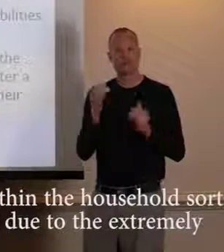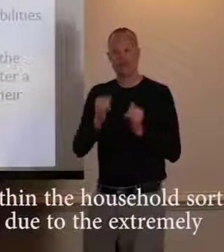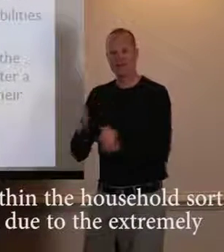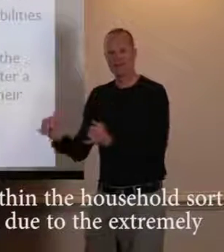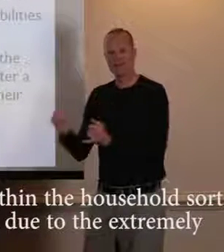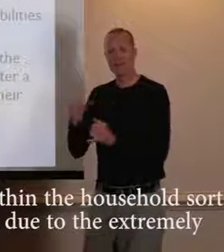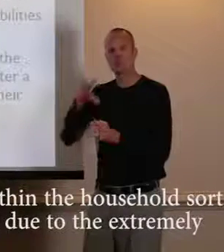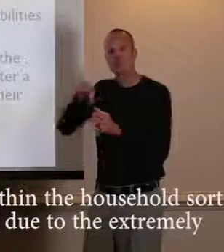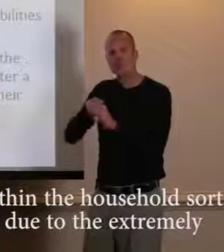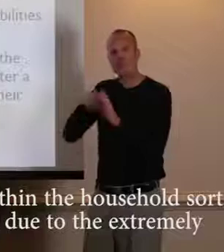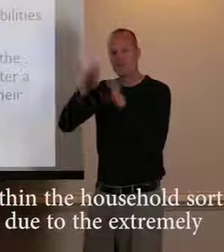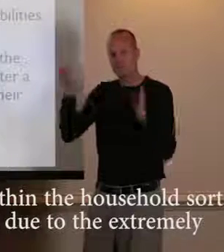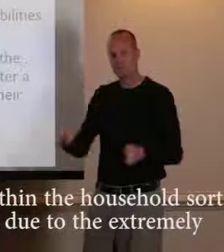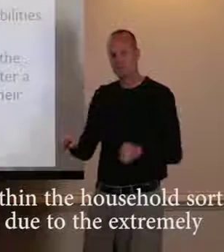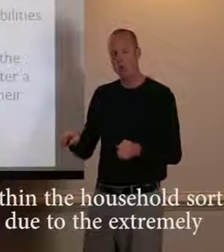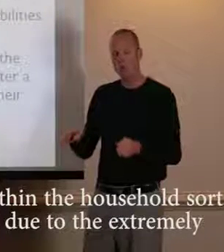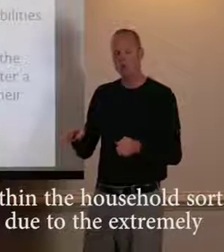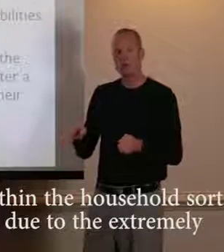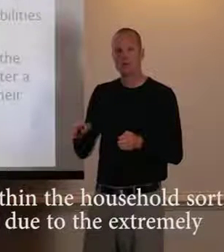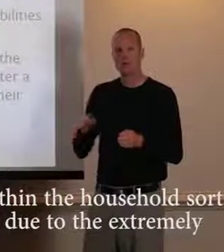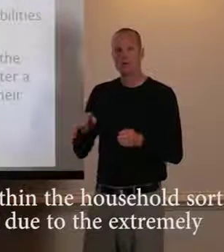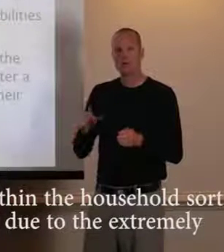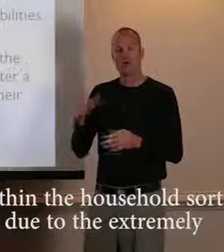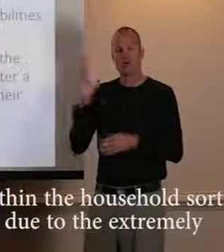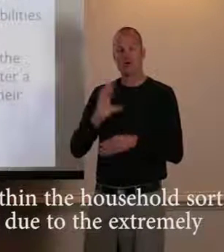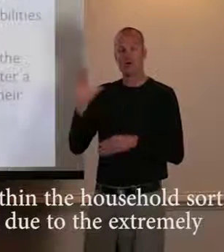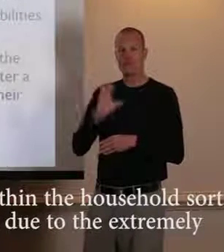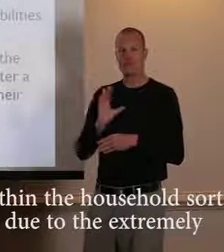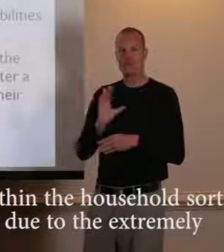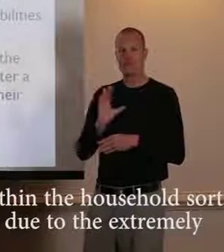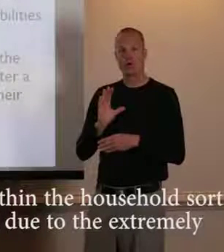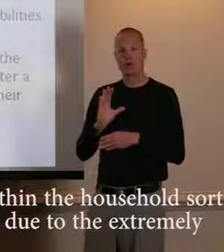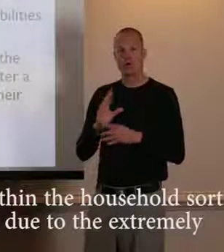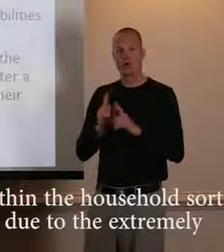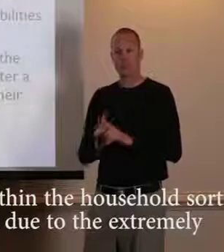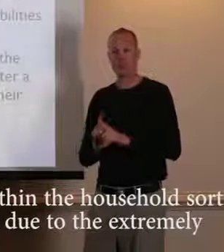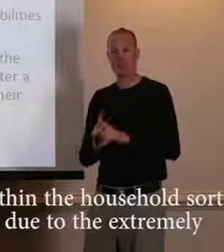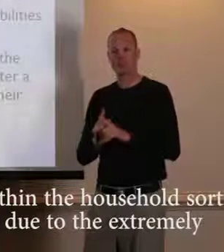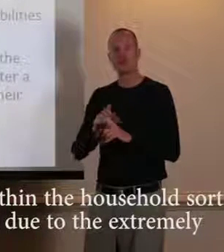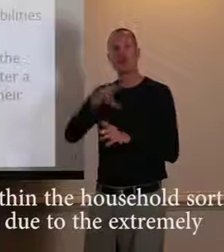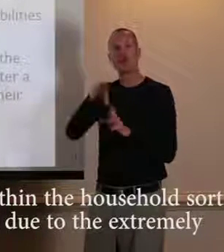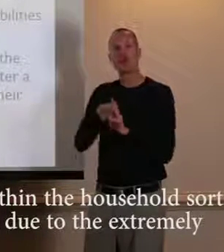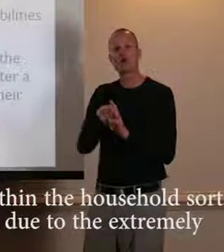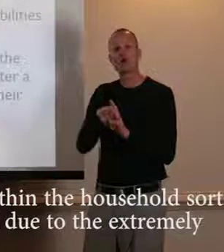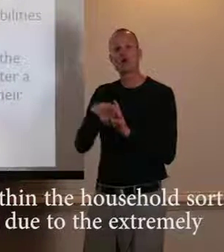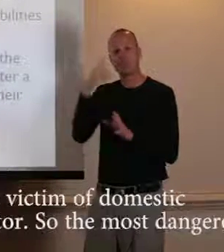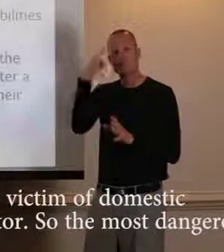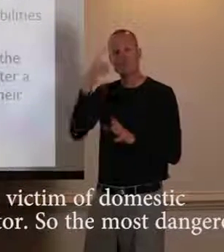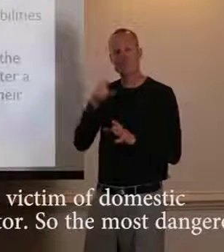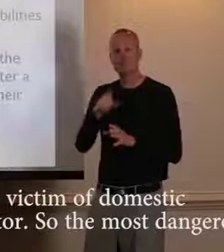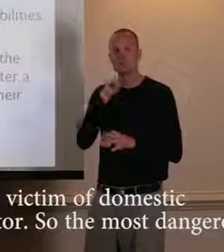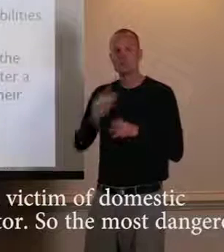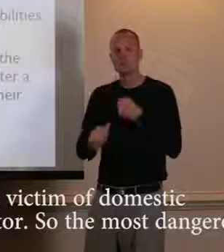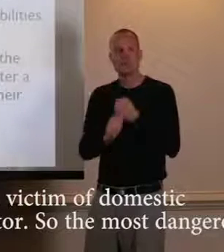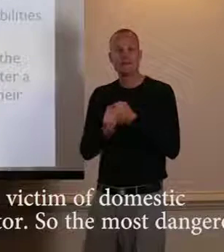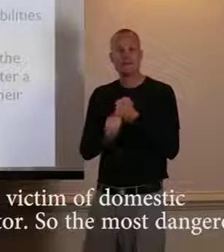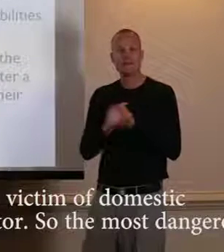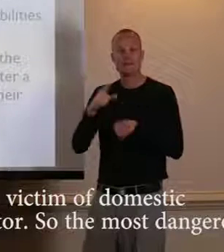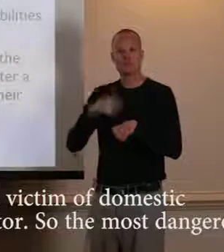the household, sort of. Former partners are included due to the extremely dangerous time period after a victim